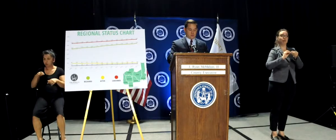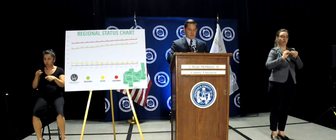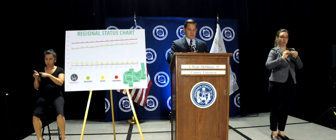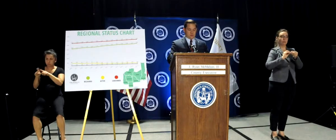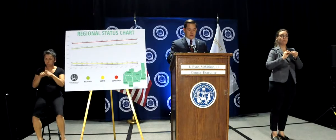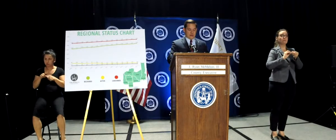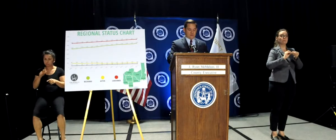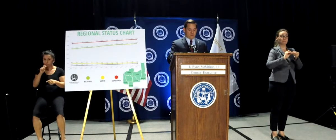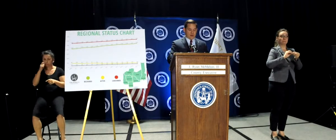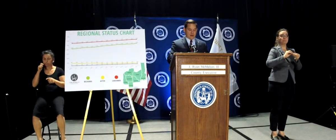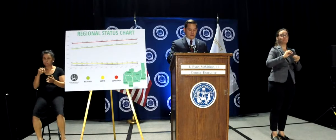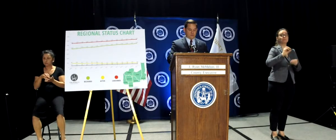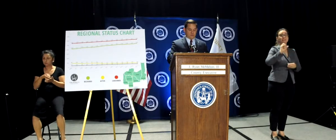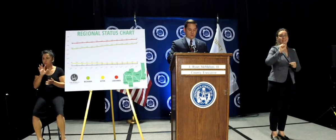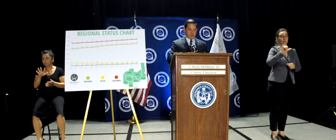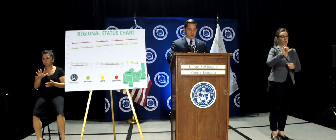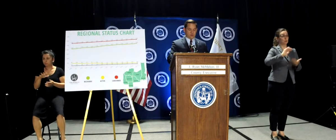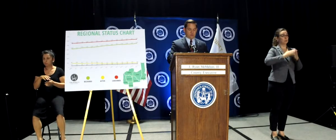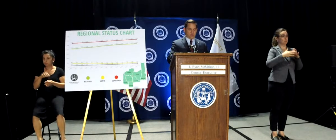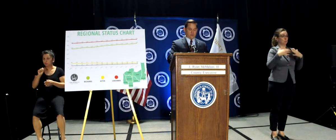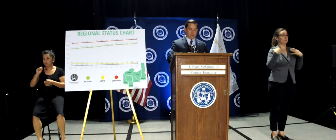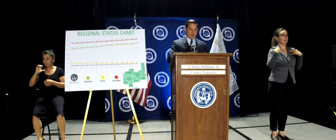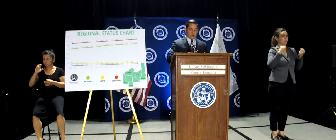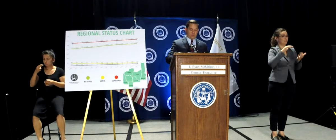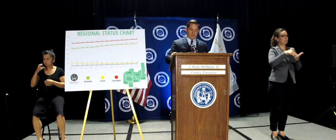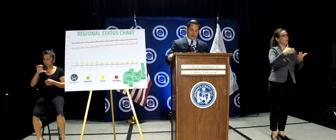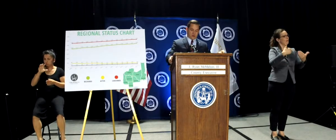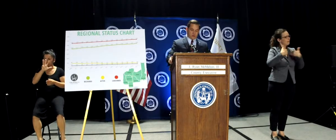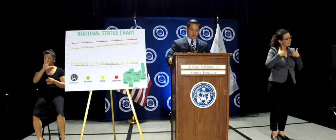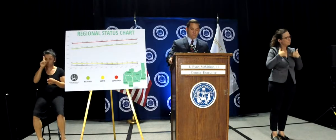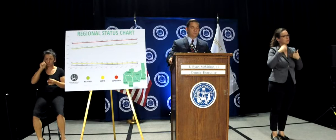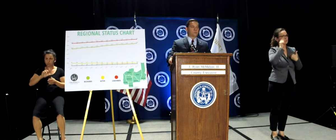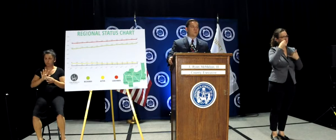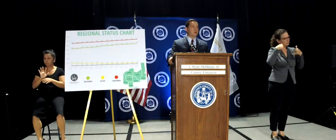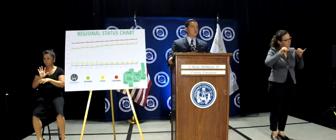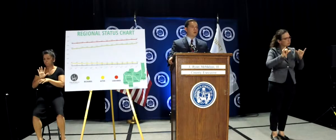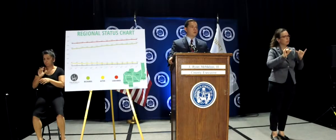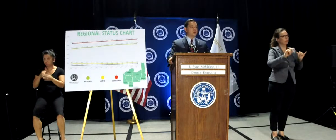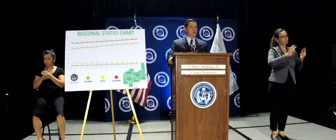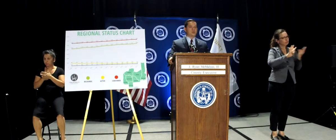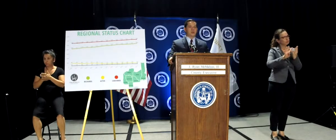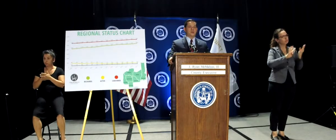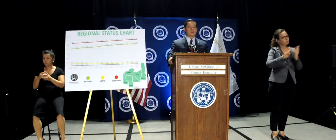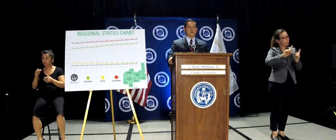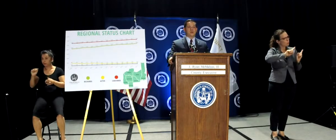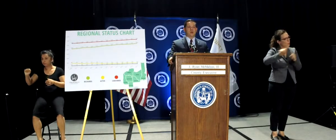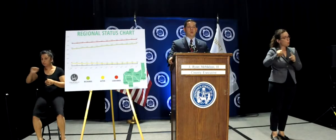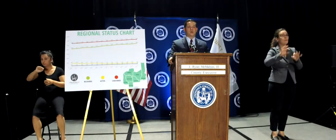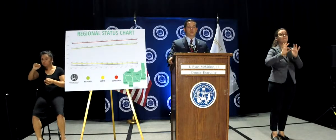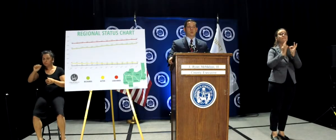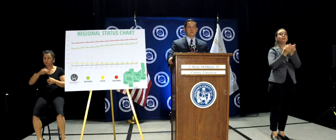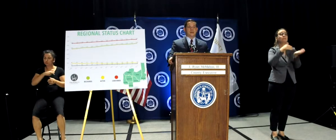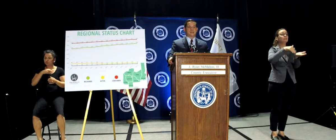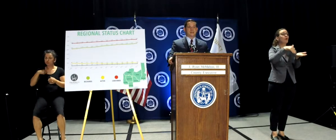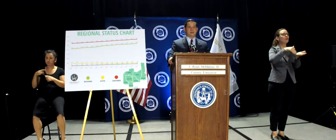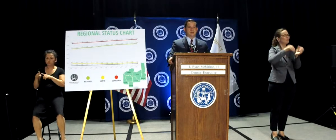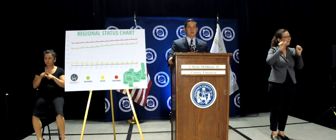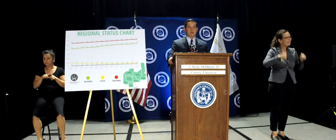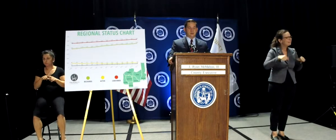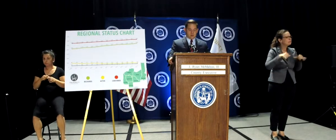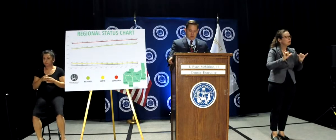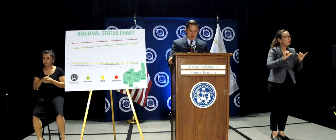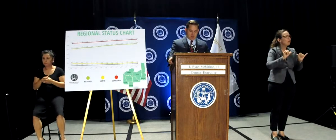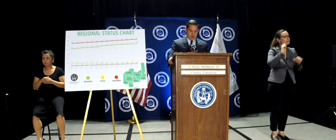Center, 9 to 5. Certainly your primary care providers and various urgent care sites are also doing